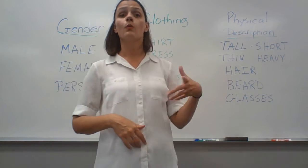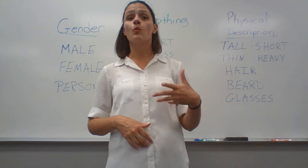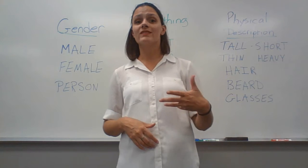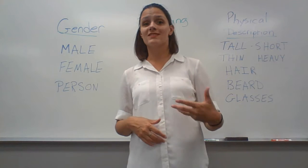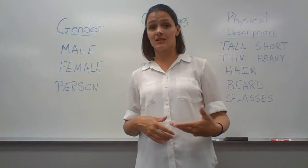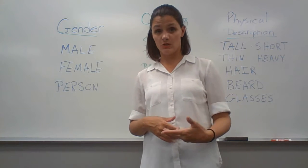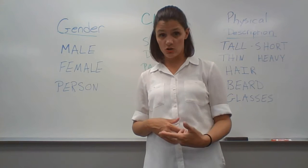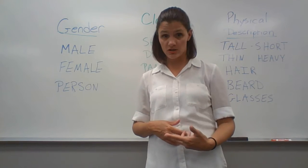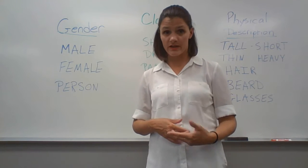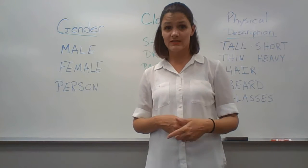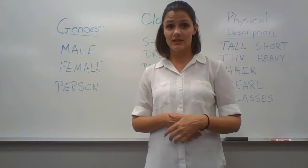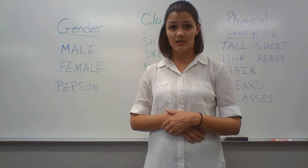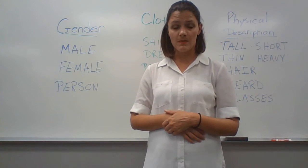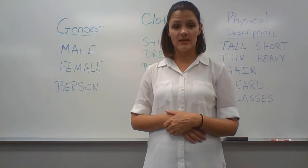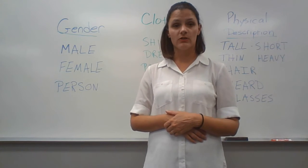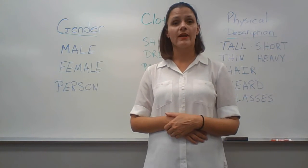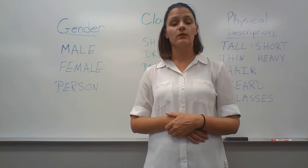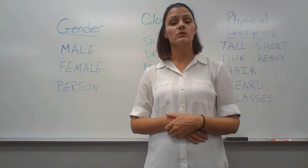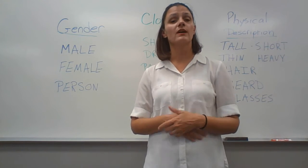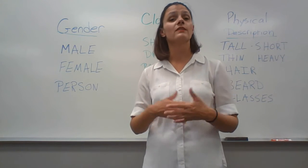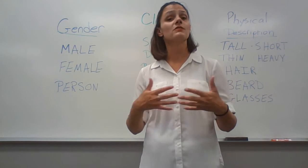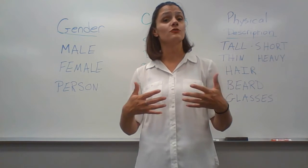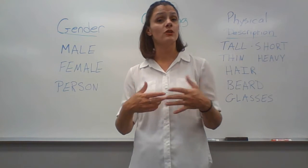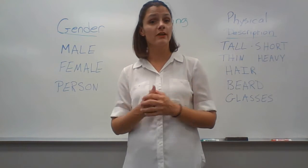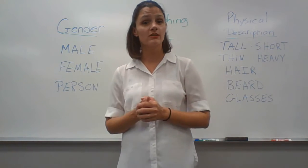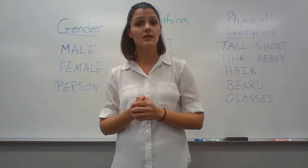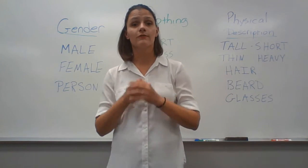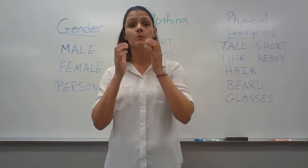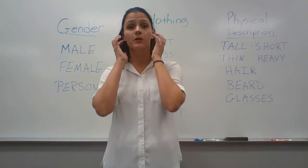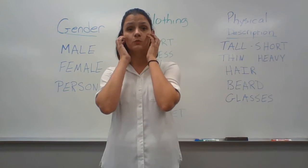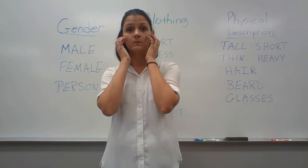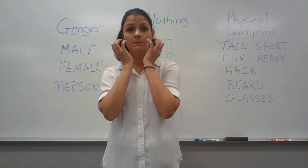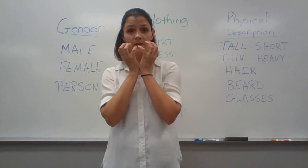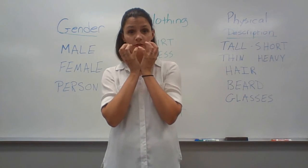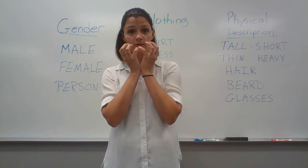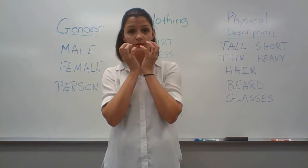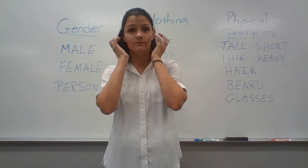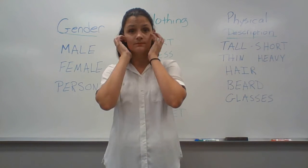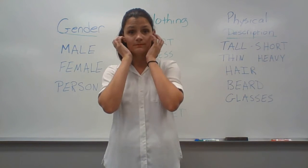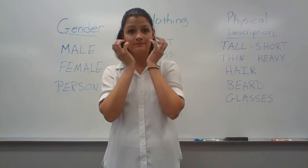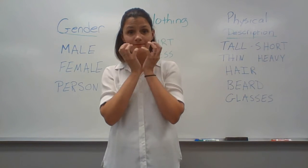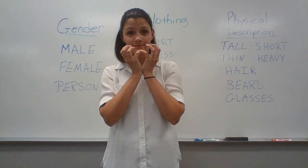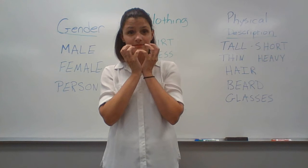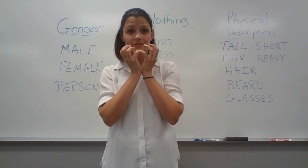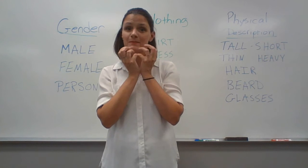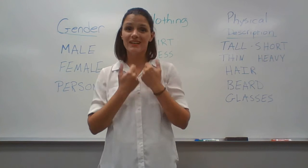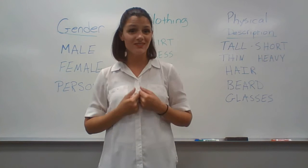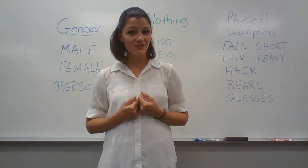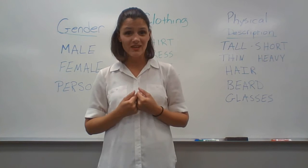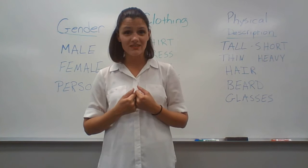What does it look like? It's going to depend on how you sign this. A generic sign for beard would be beard. It might not look like that.